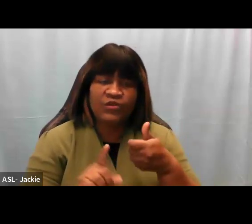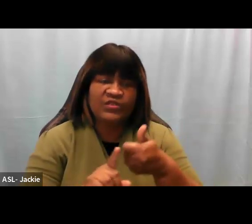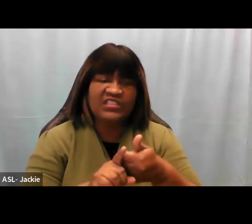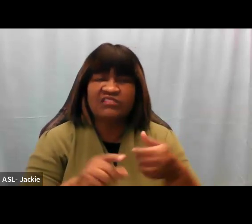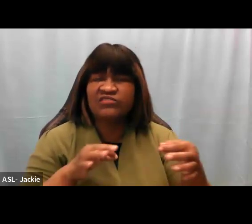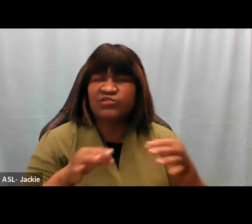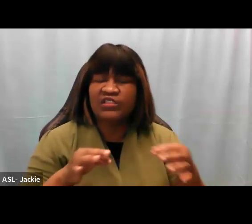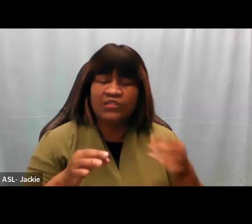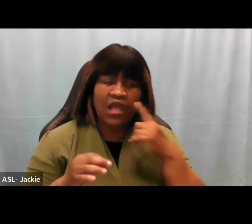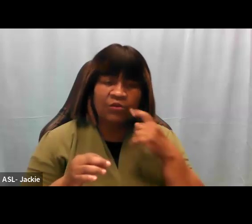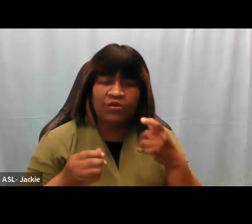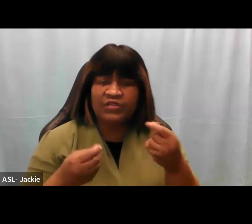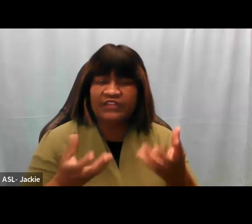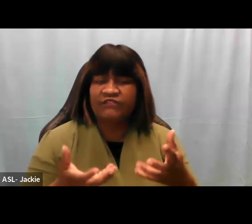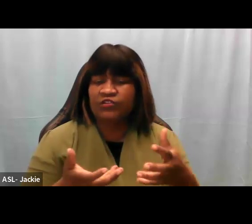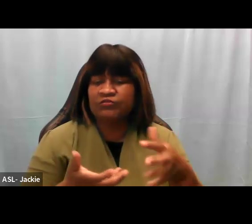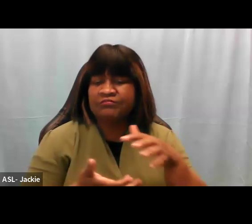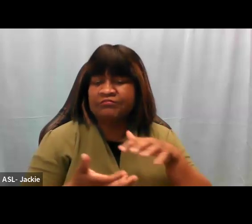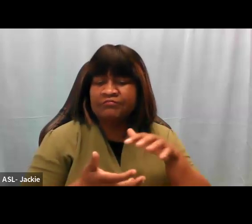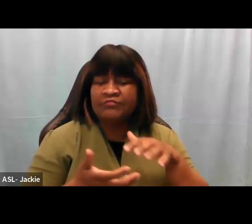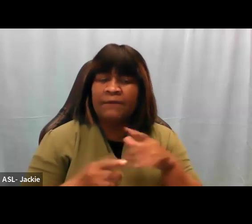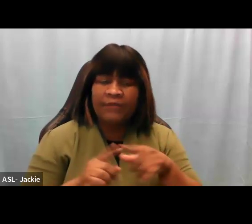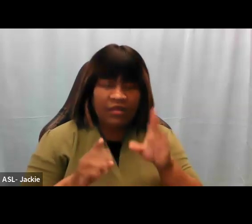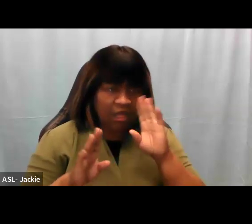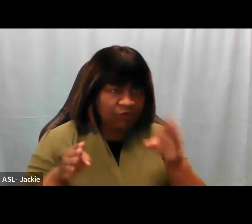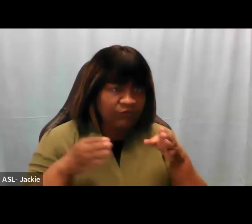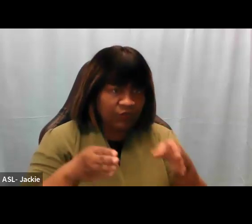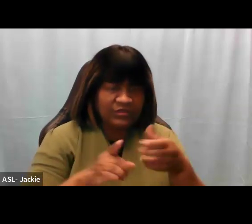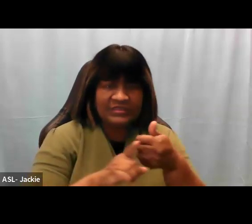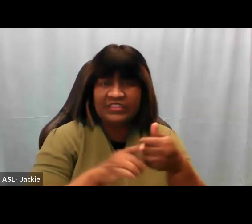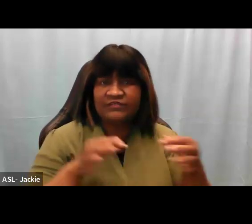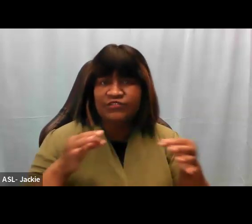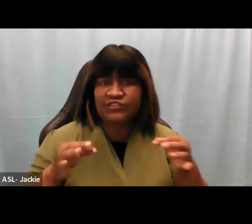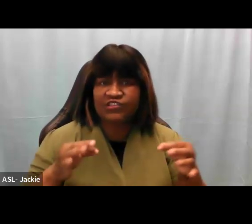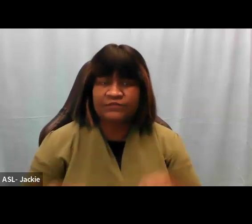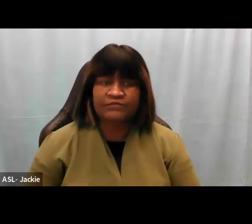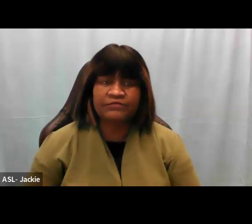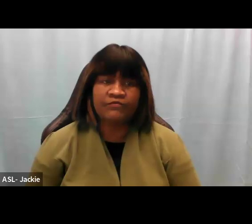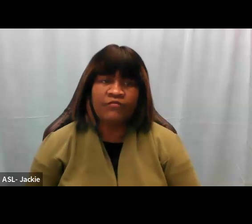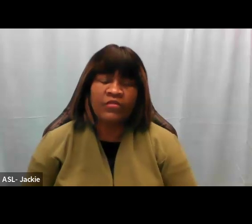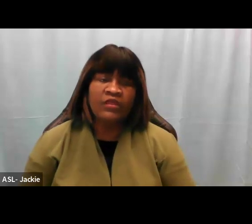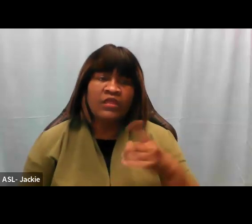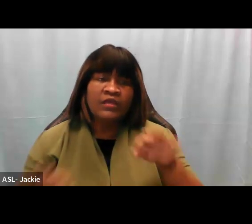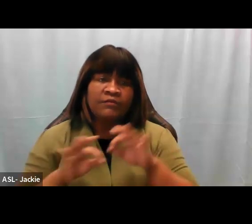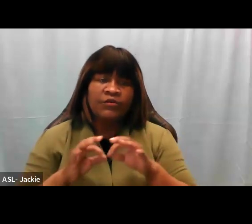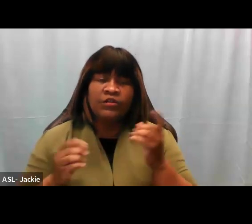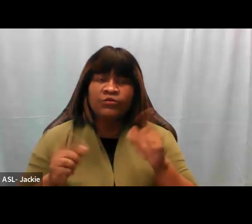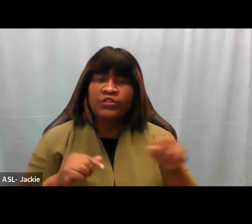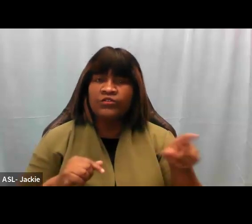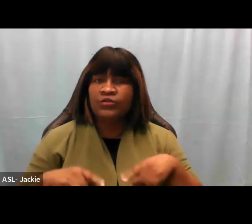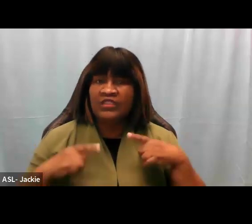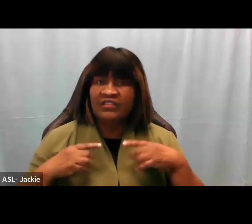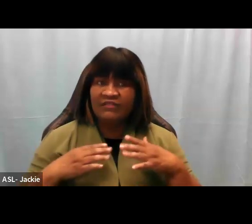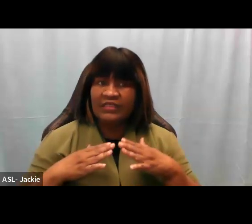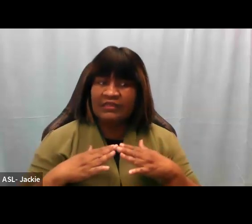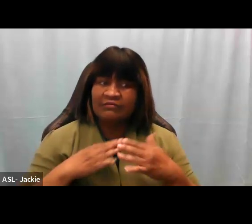you a mix with an emphasis on self-direction. One of the things, especially about living in a rural county,